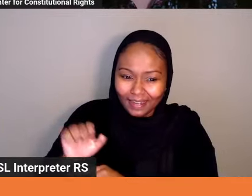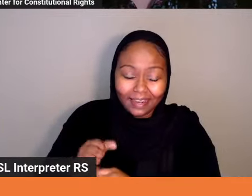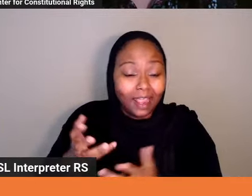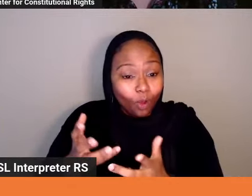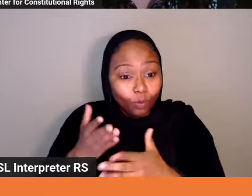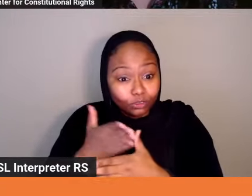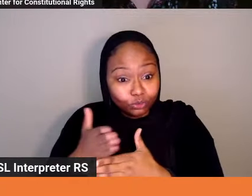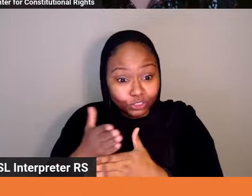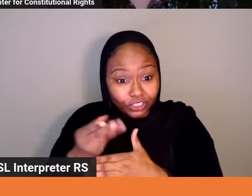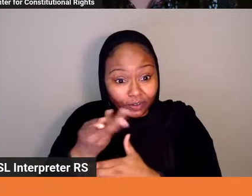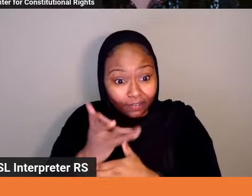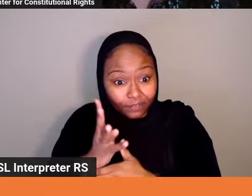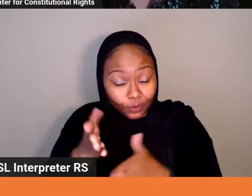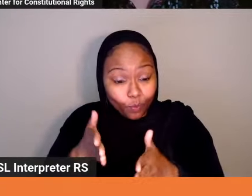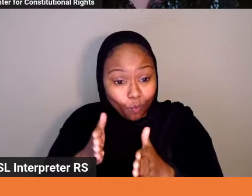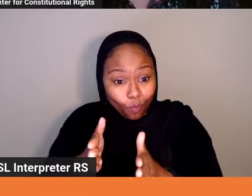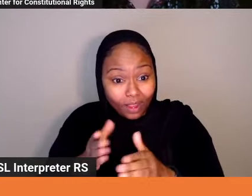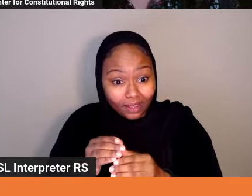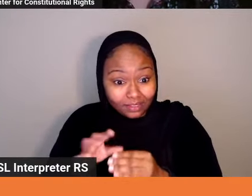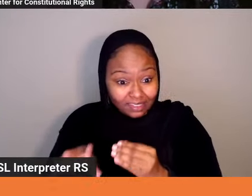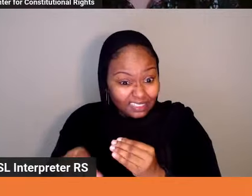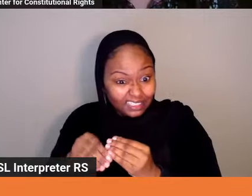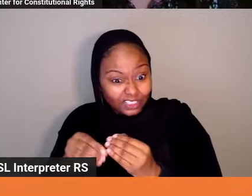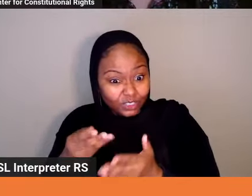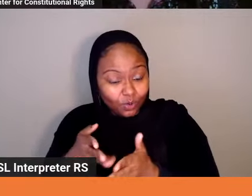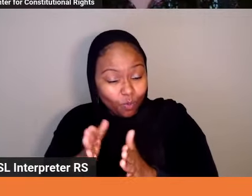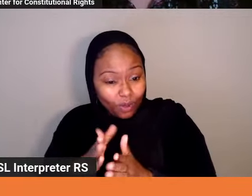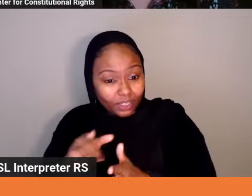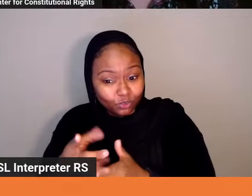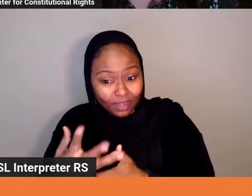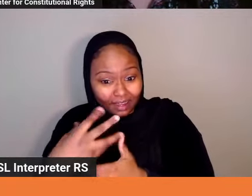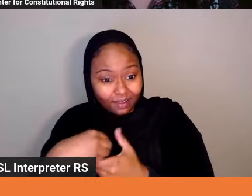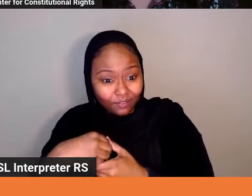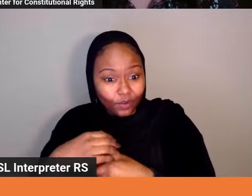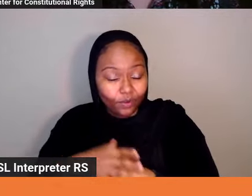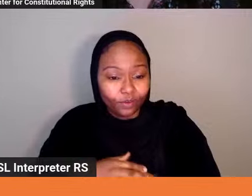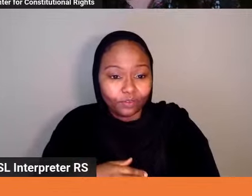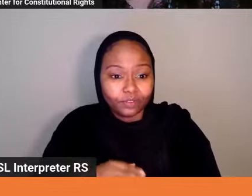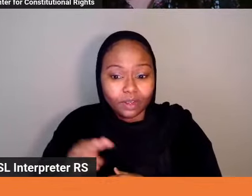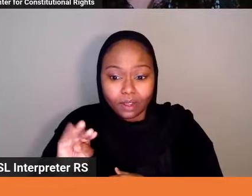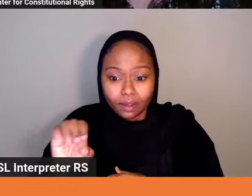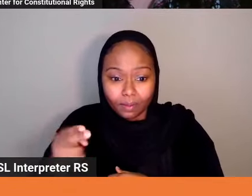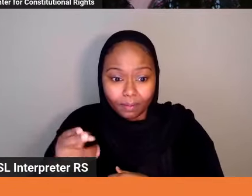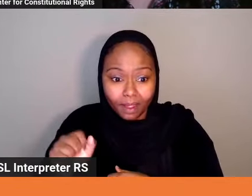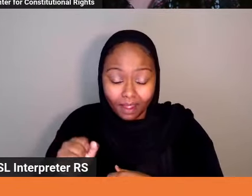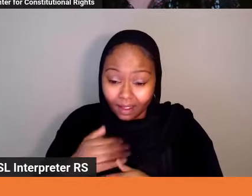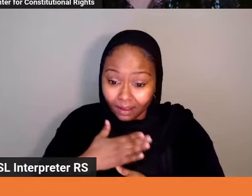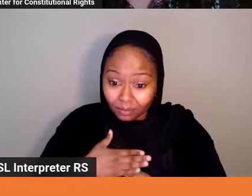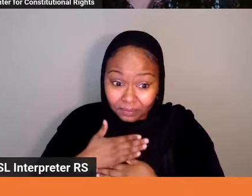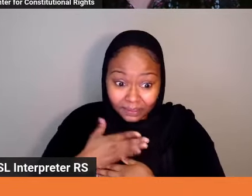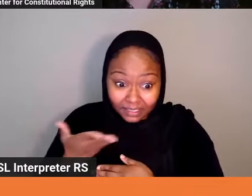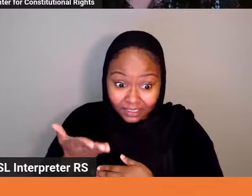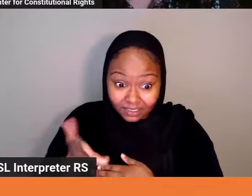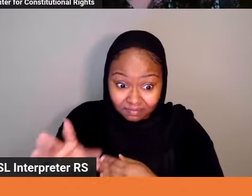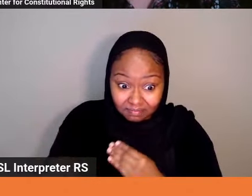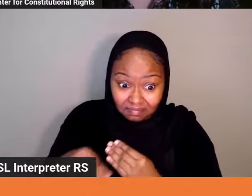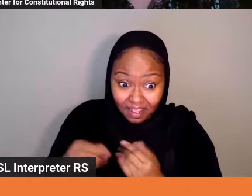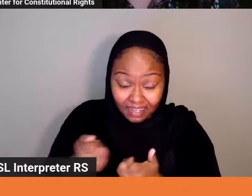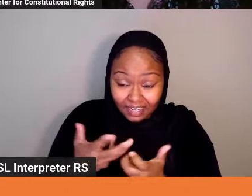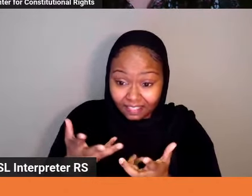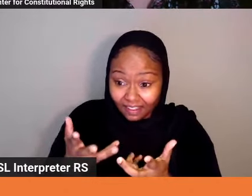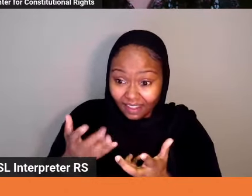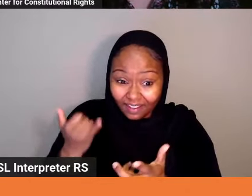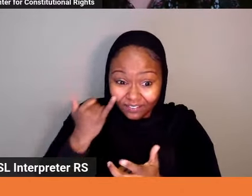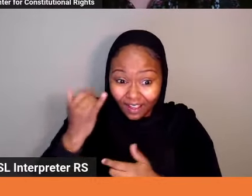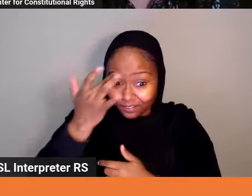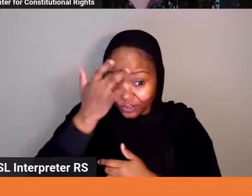few additional ways for people to get involved. Maha, please feel free to add anything if I've